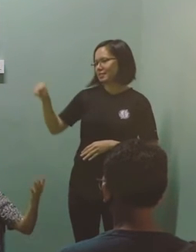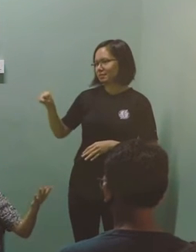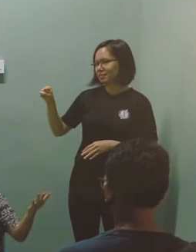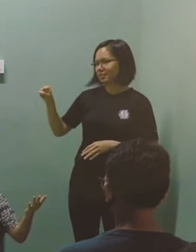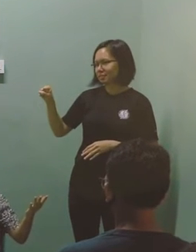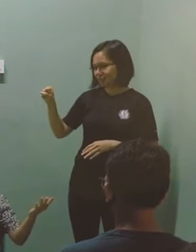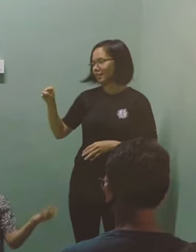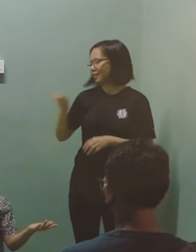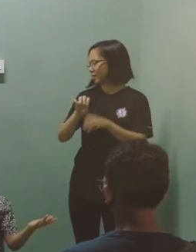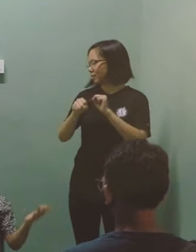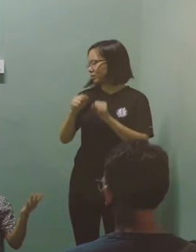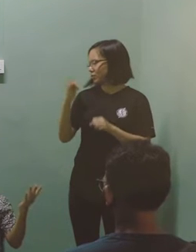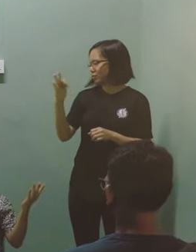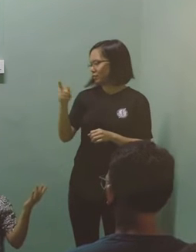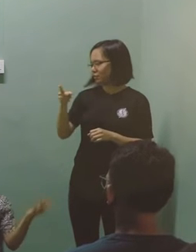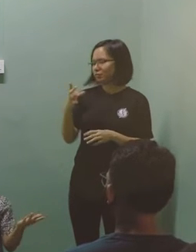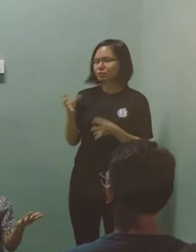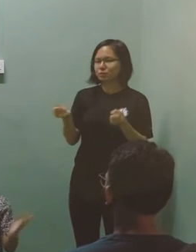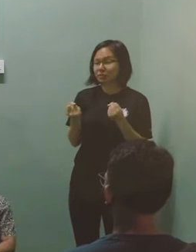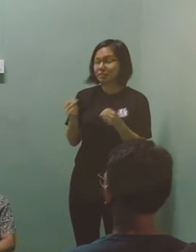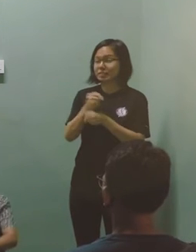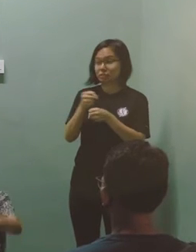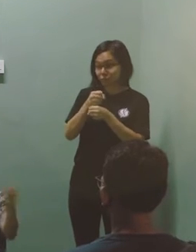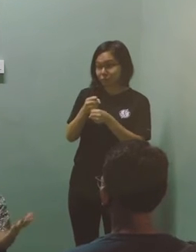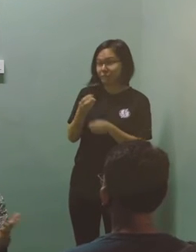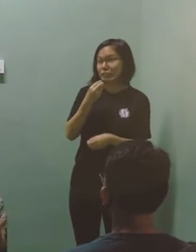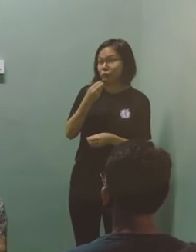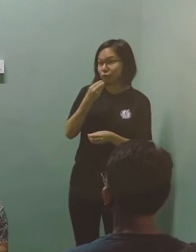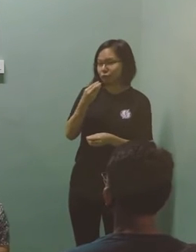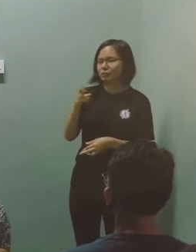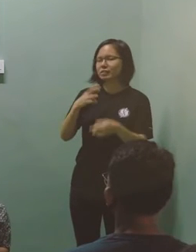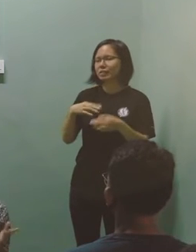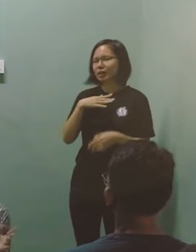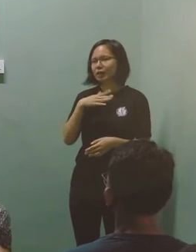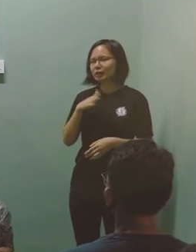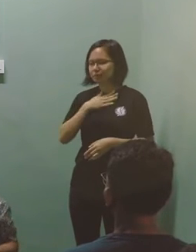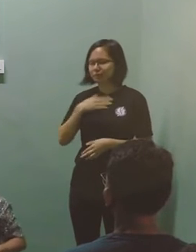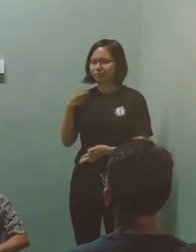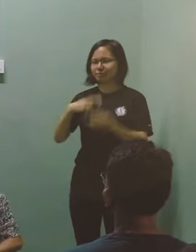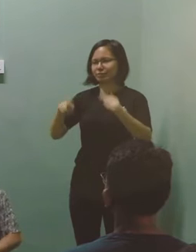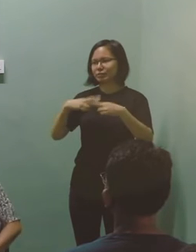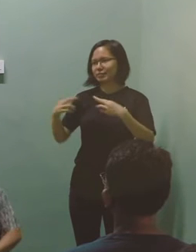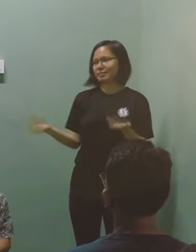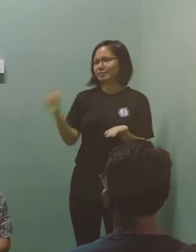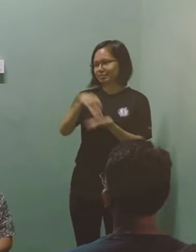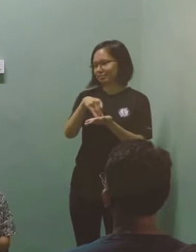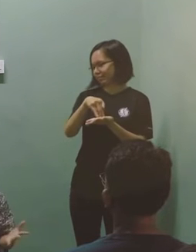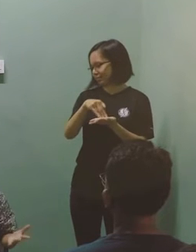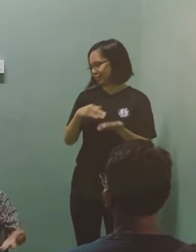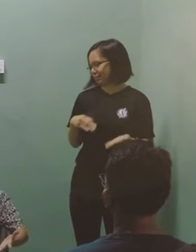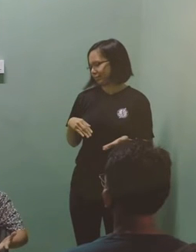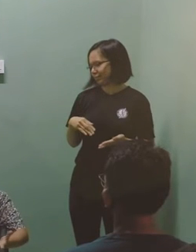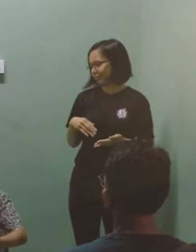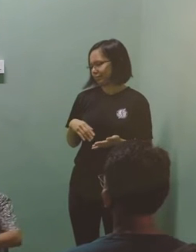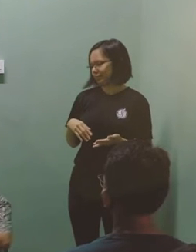want to come by again to have some coffee or some you know, food, feel free to stop by again and enjoy your time here. And so let's